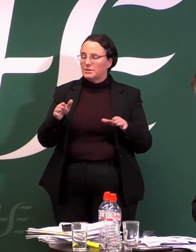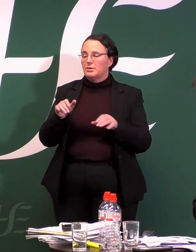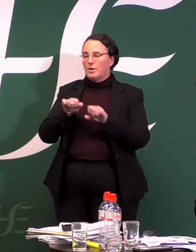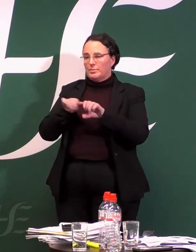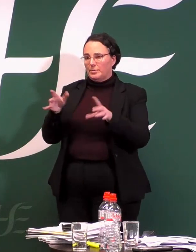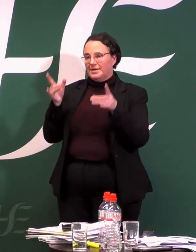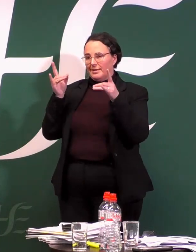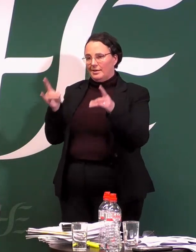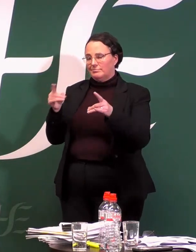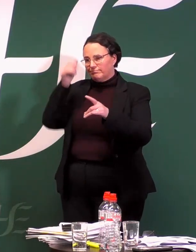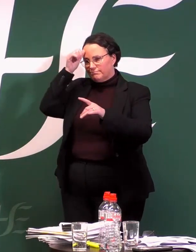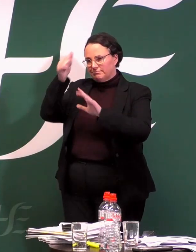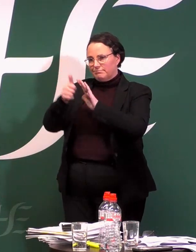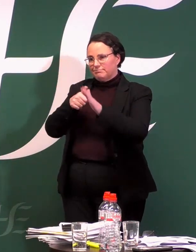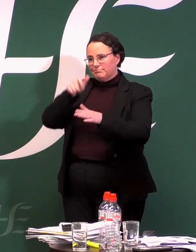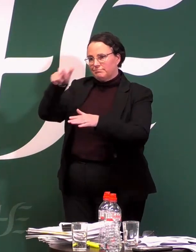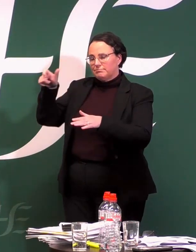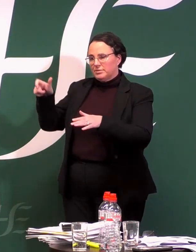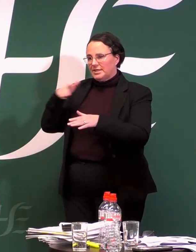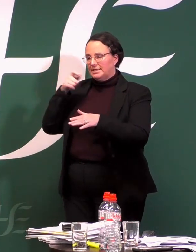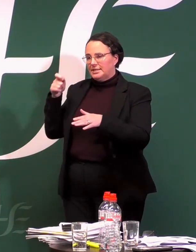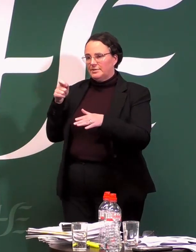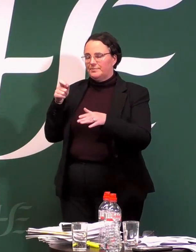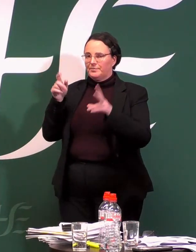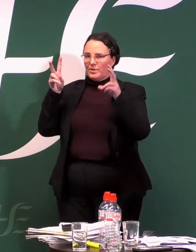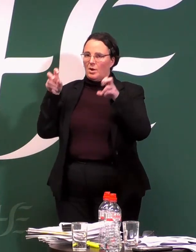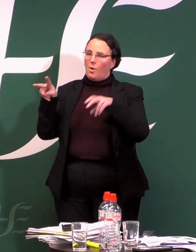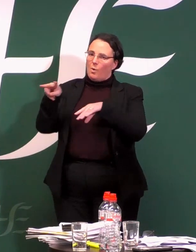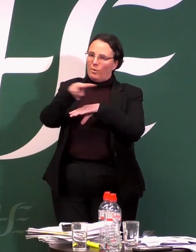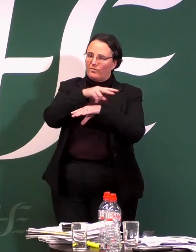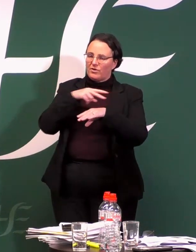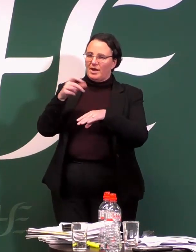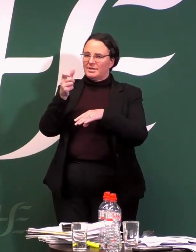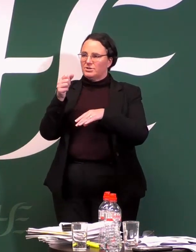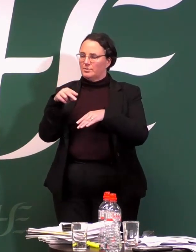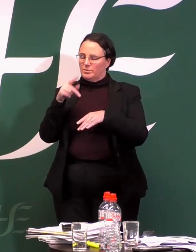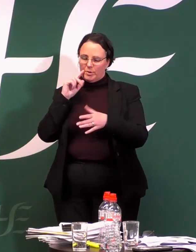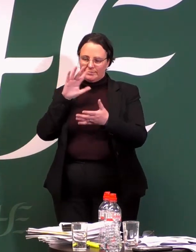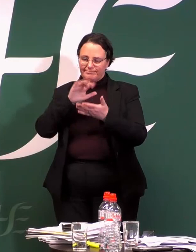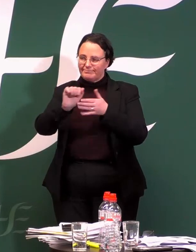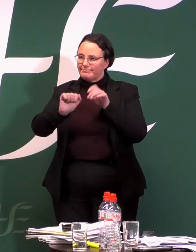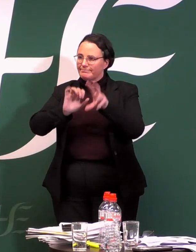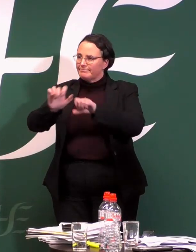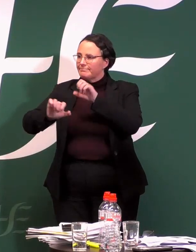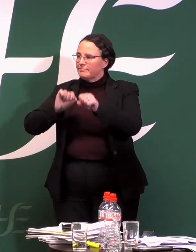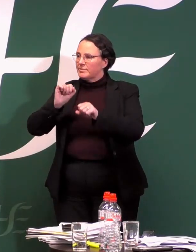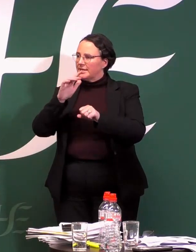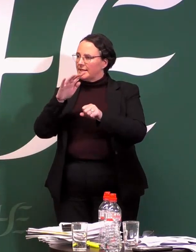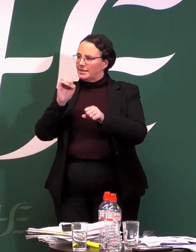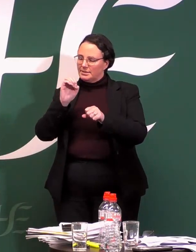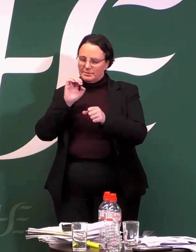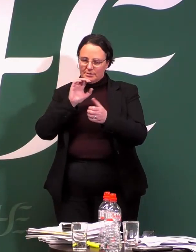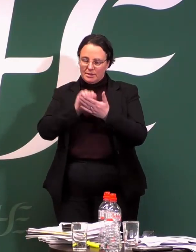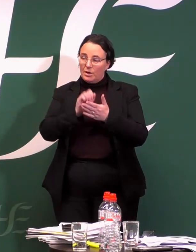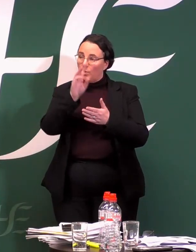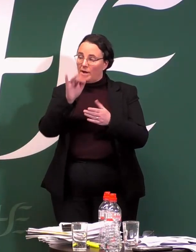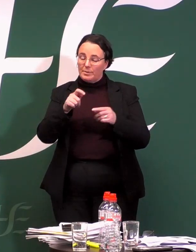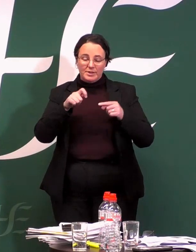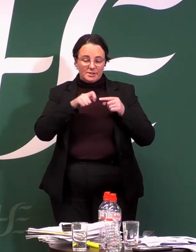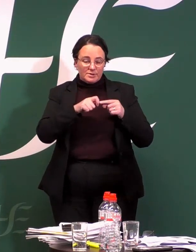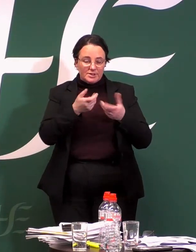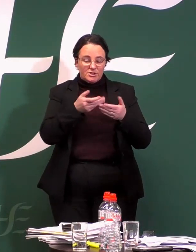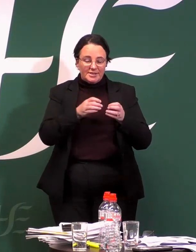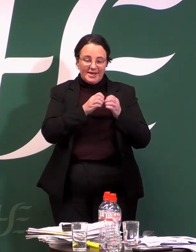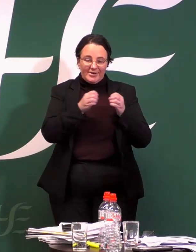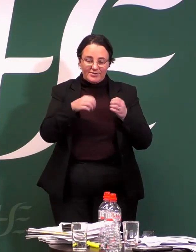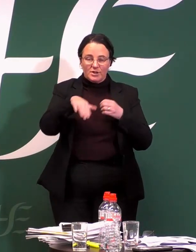experts tell us there's what they call over ascertainment. In other words, that we're picking up cases because we're testing children in every setting